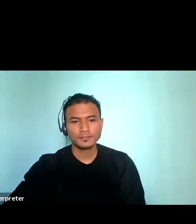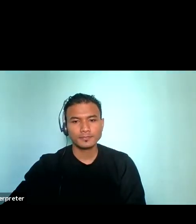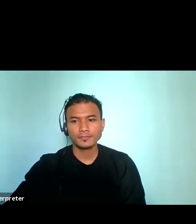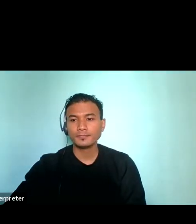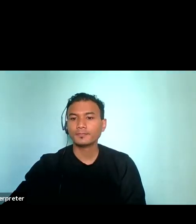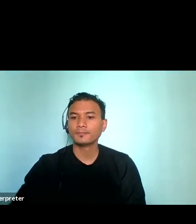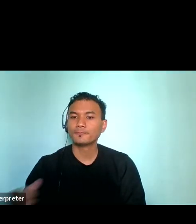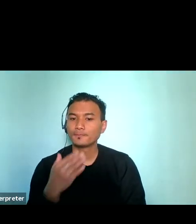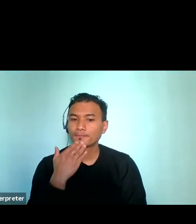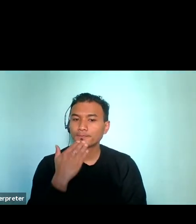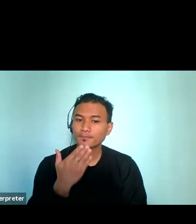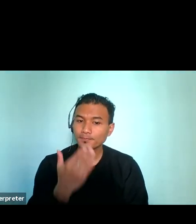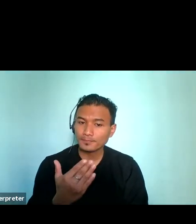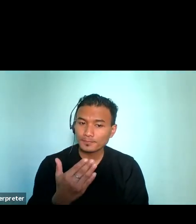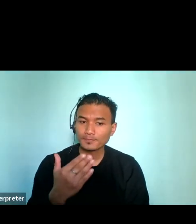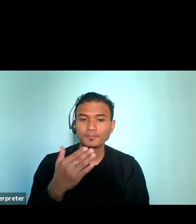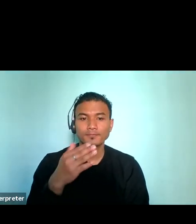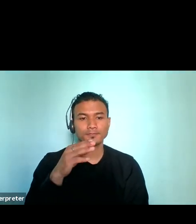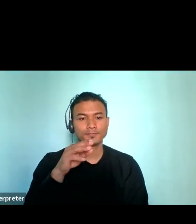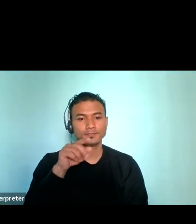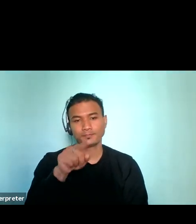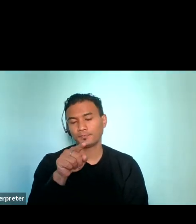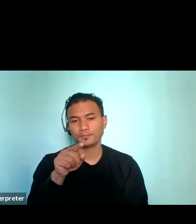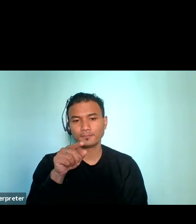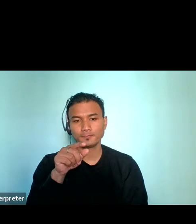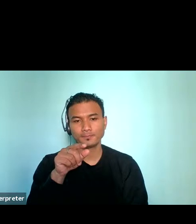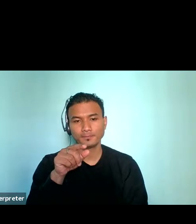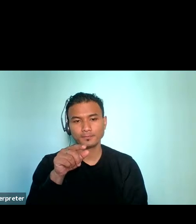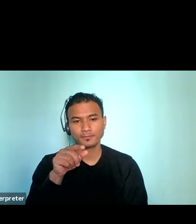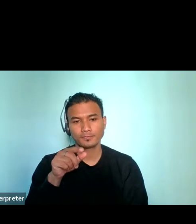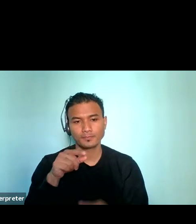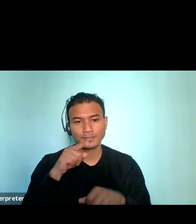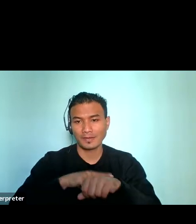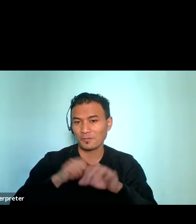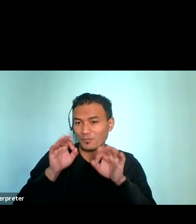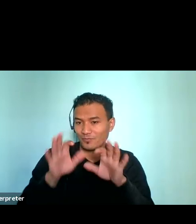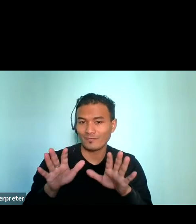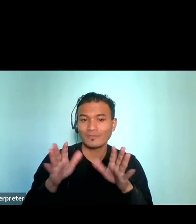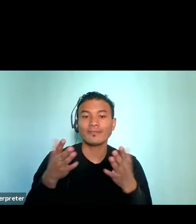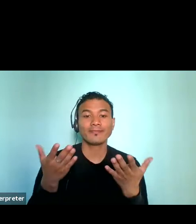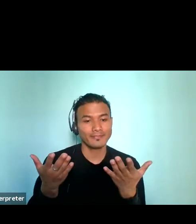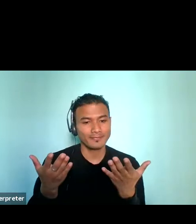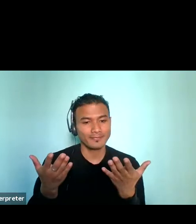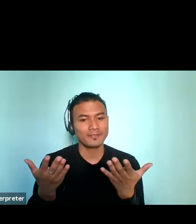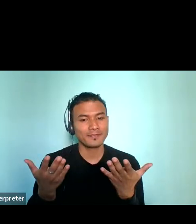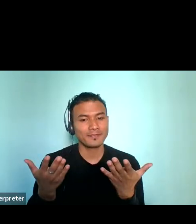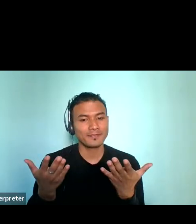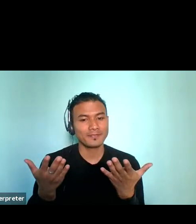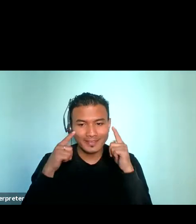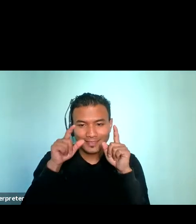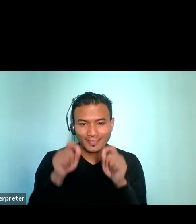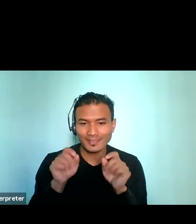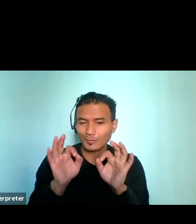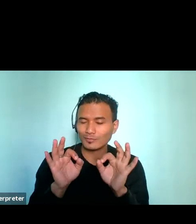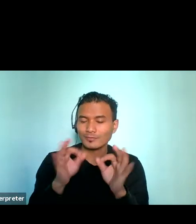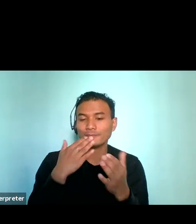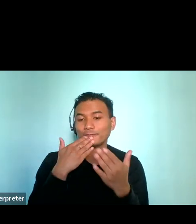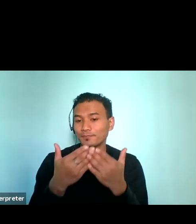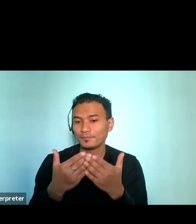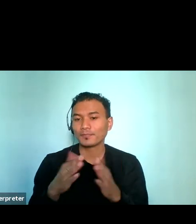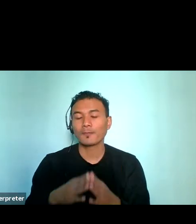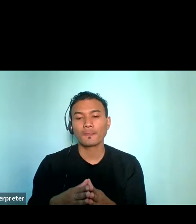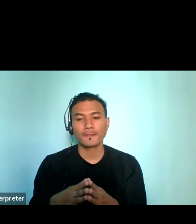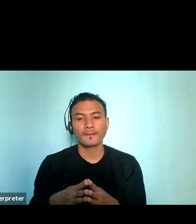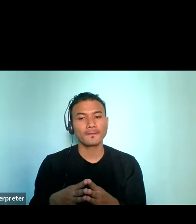Thank you. Thank you, Mylena. Thank you for being in the time, for respecting the time. Thanks. Thank you very much.